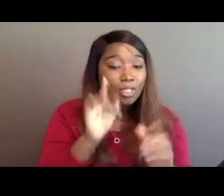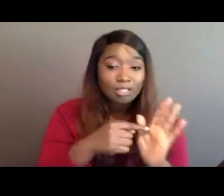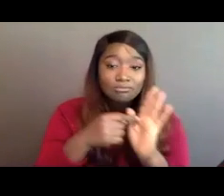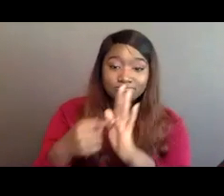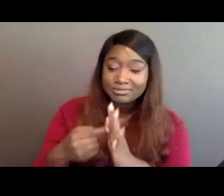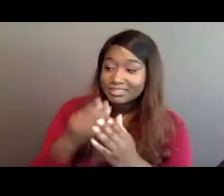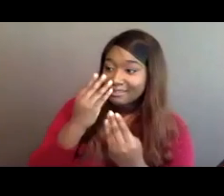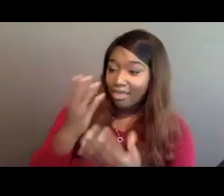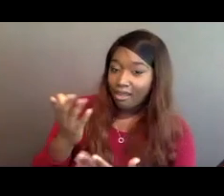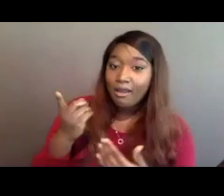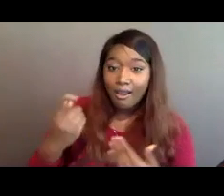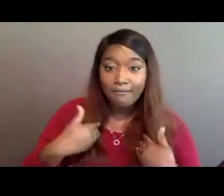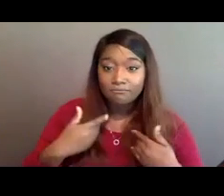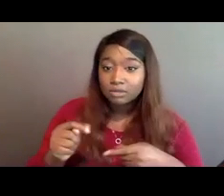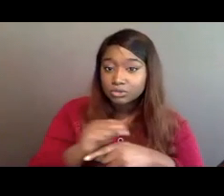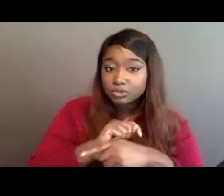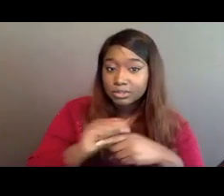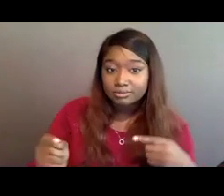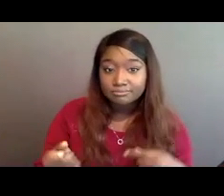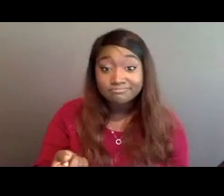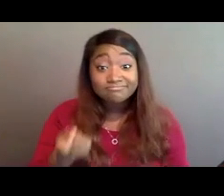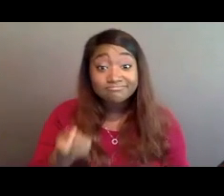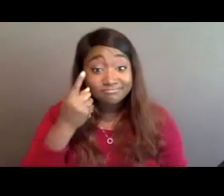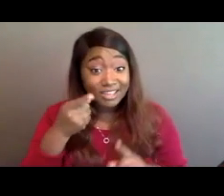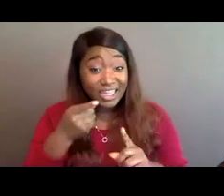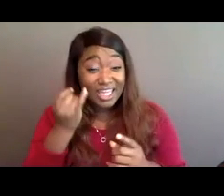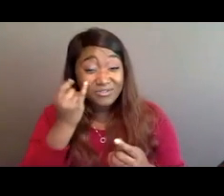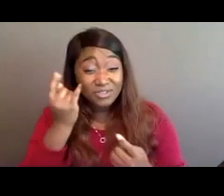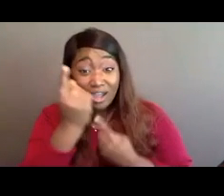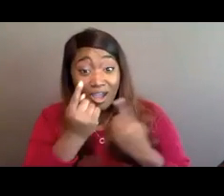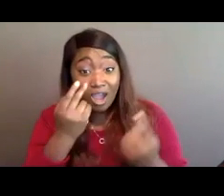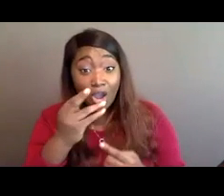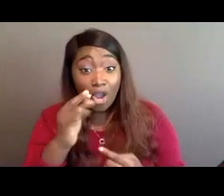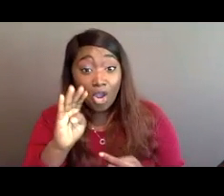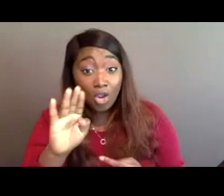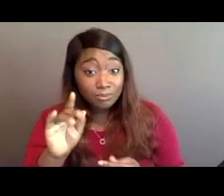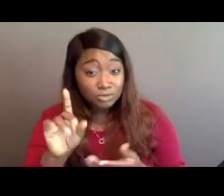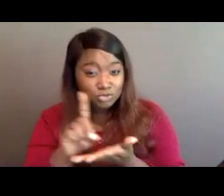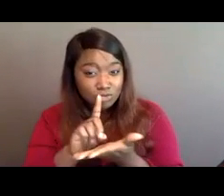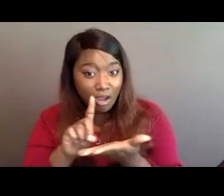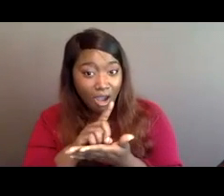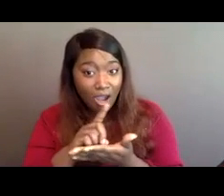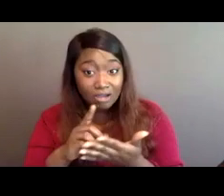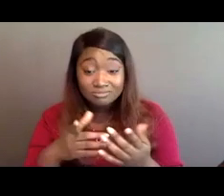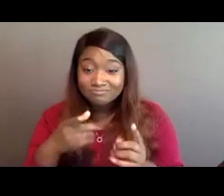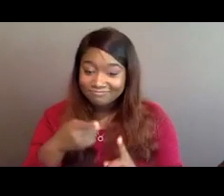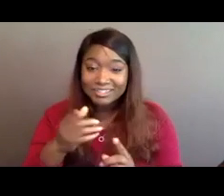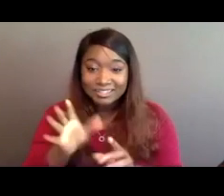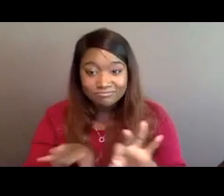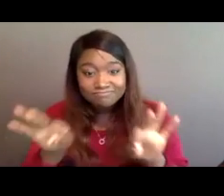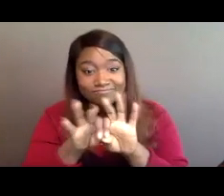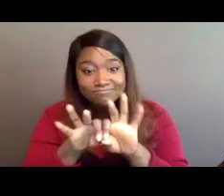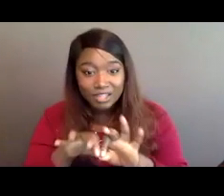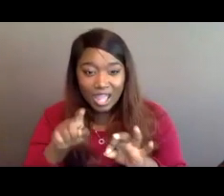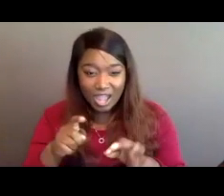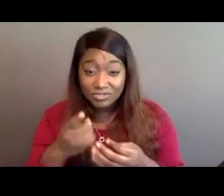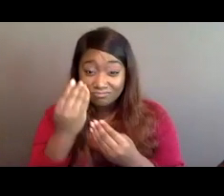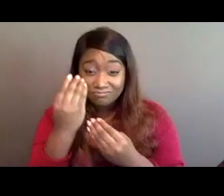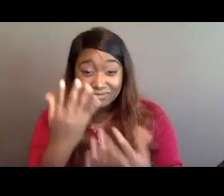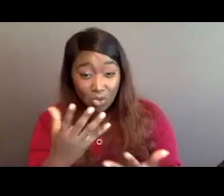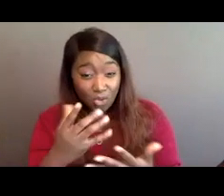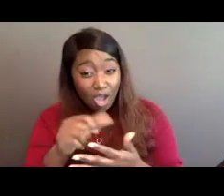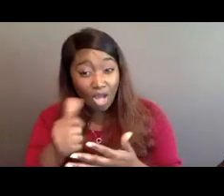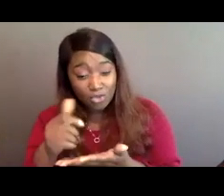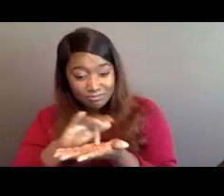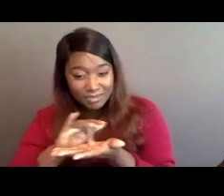Consideration of herb-drug interaction is critical, and patients must disclose a full account of their medications and supplements. There's more and more books, actually. There's a